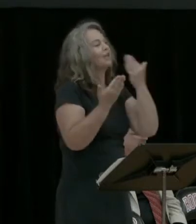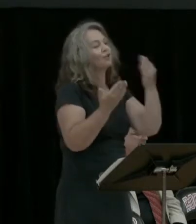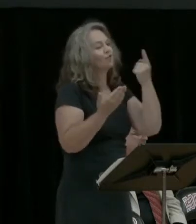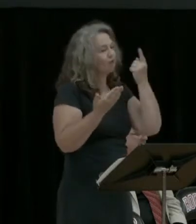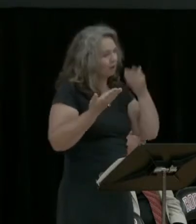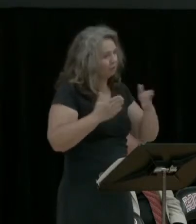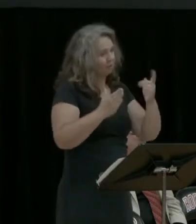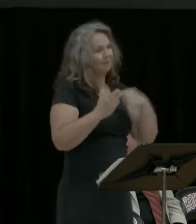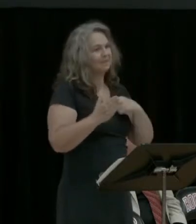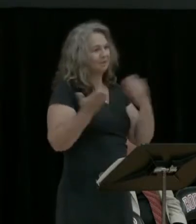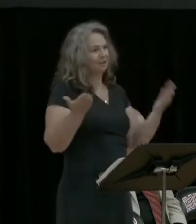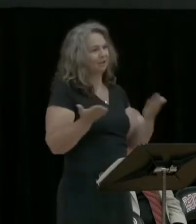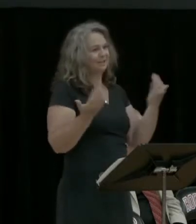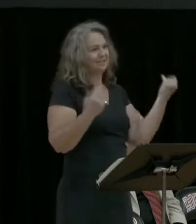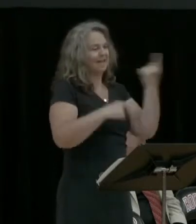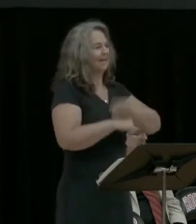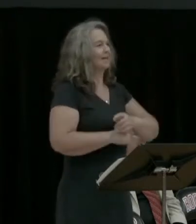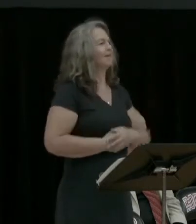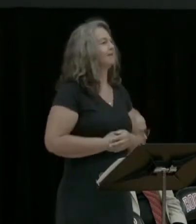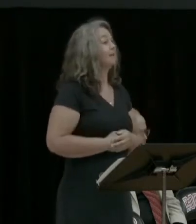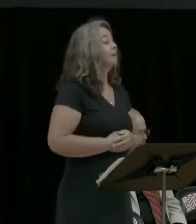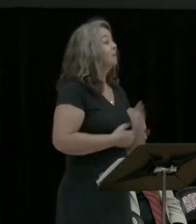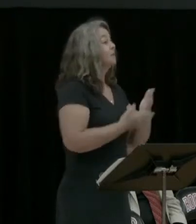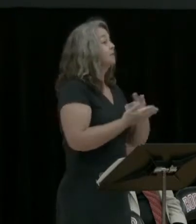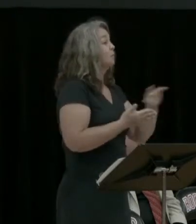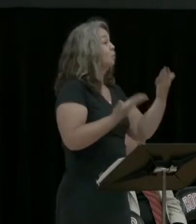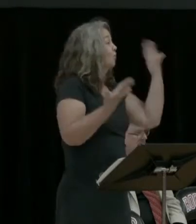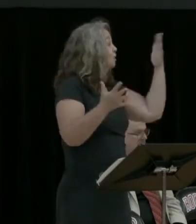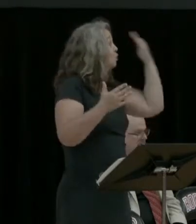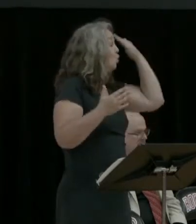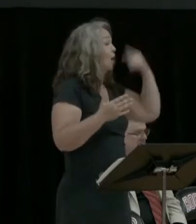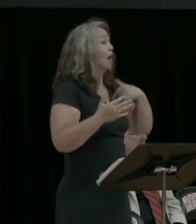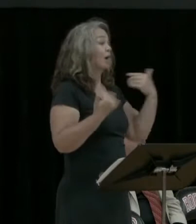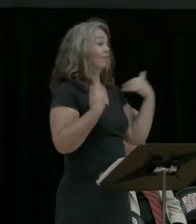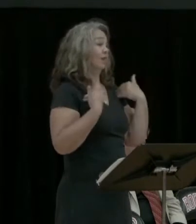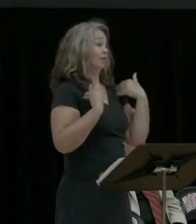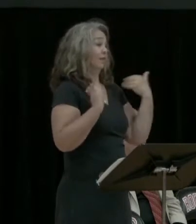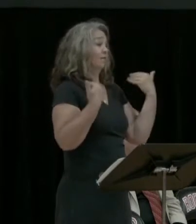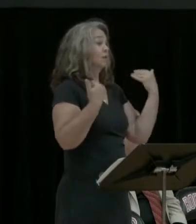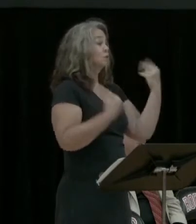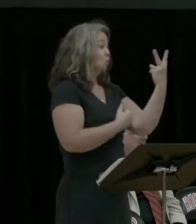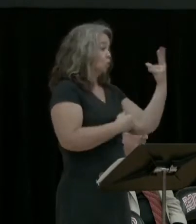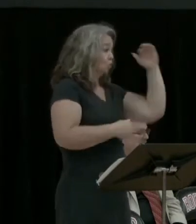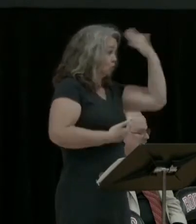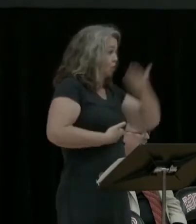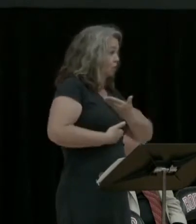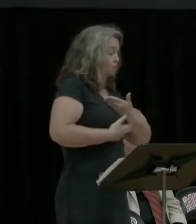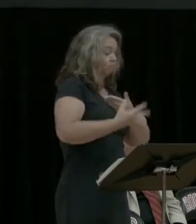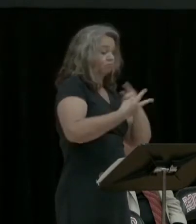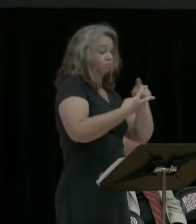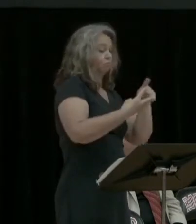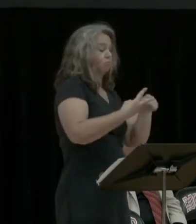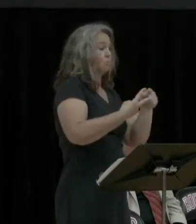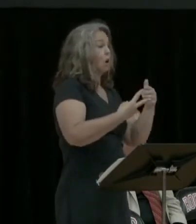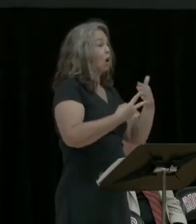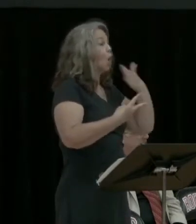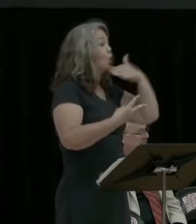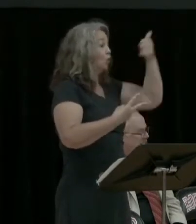day. As some of you may know, I have a couple of sons who are about your age. One's a little older, one's a little